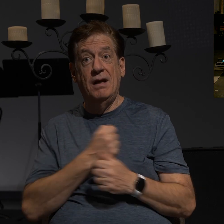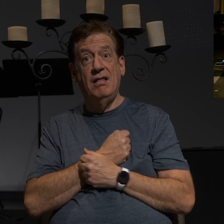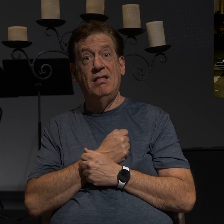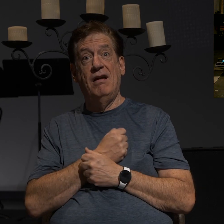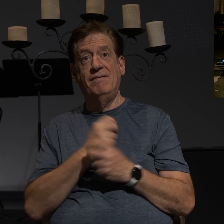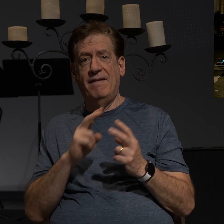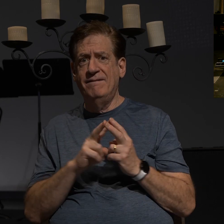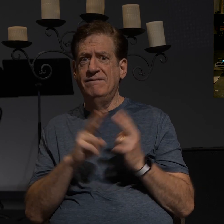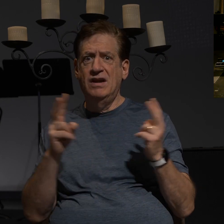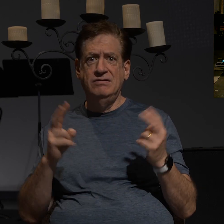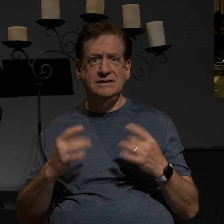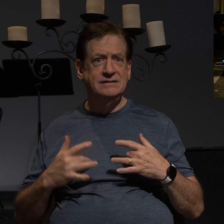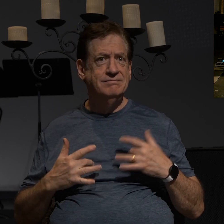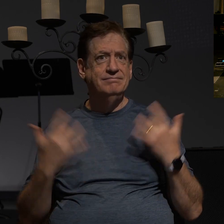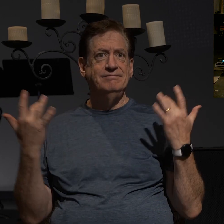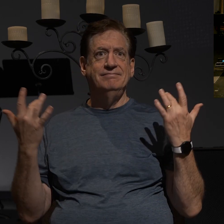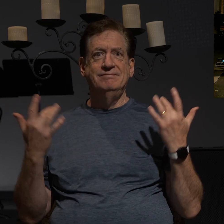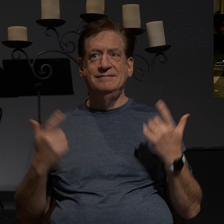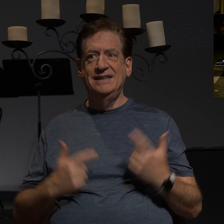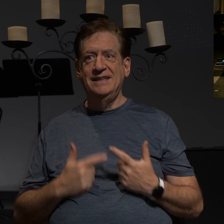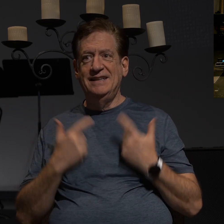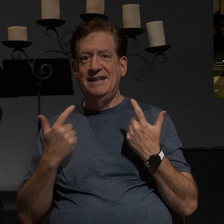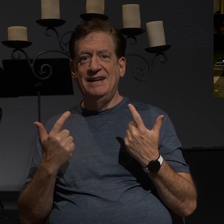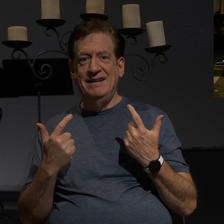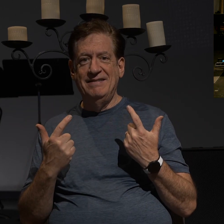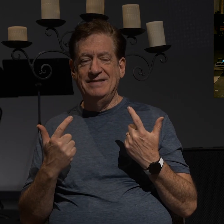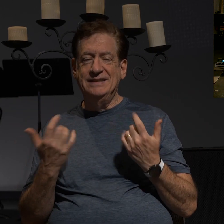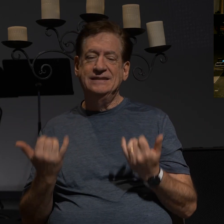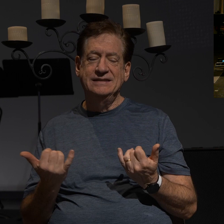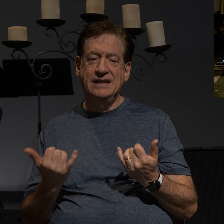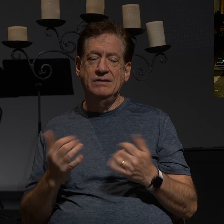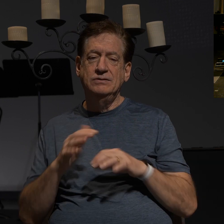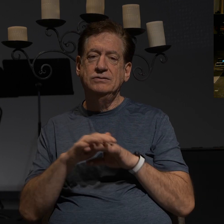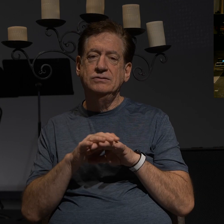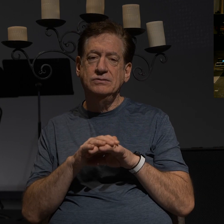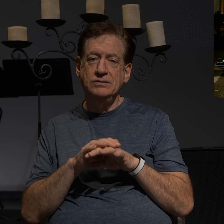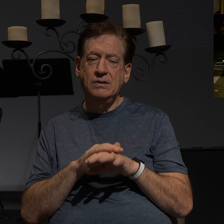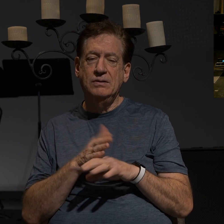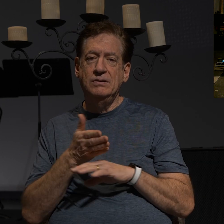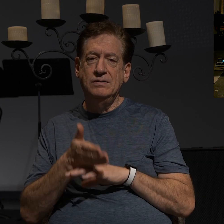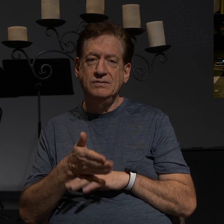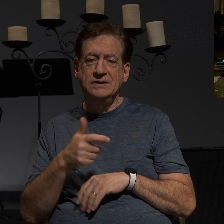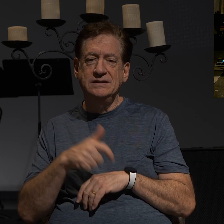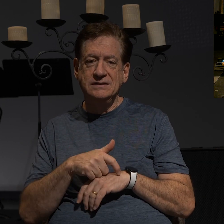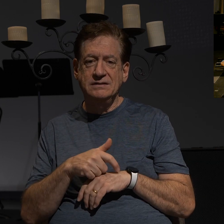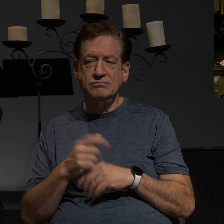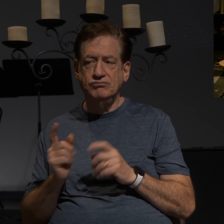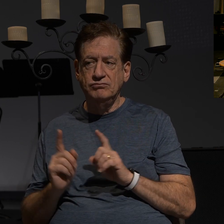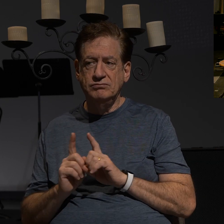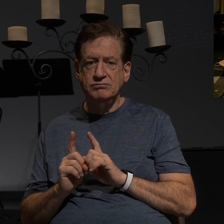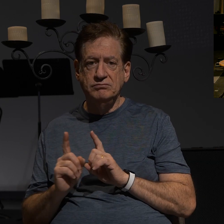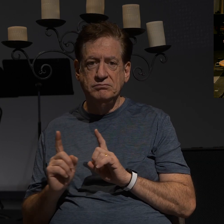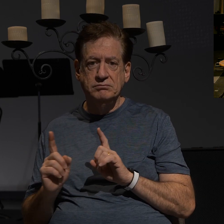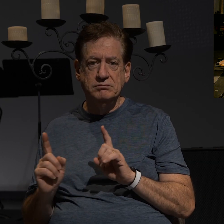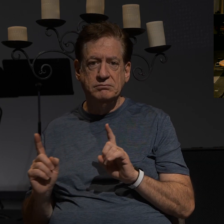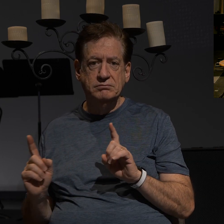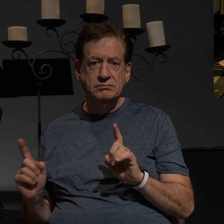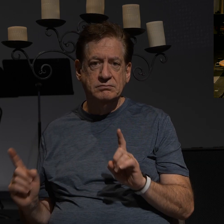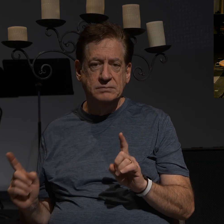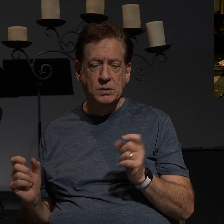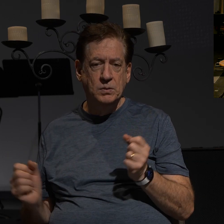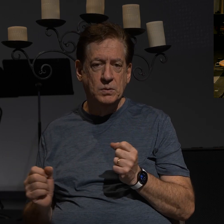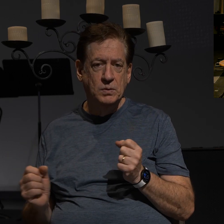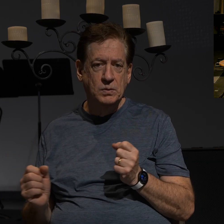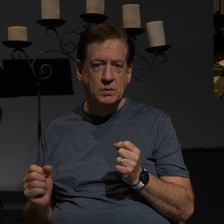very vibrant and alive has now slowly over time grown distant and